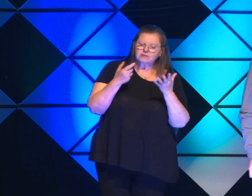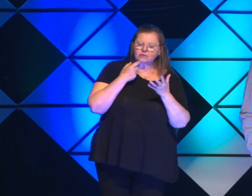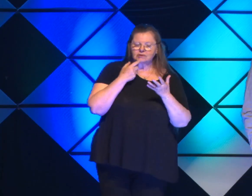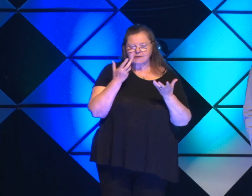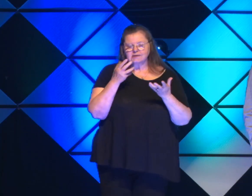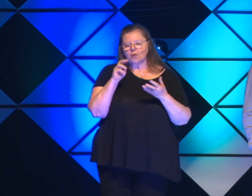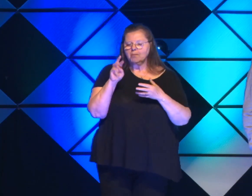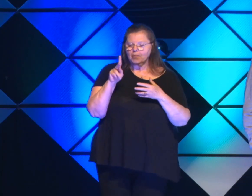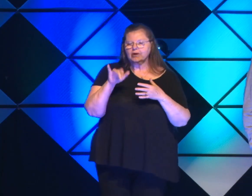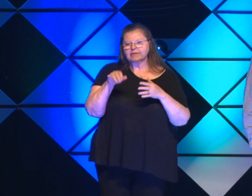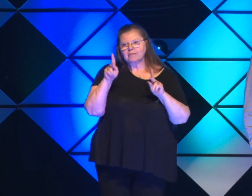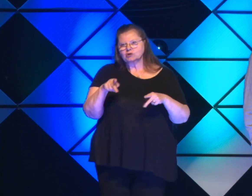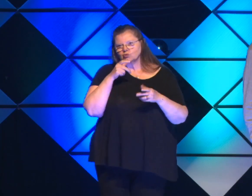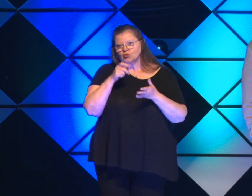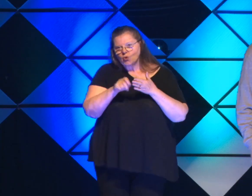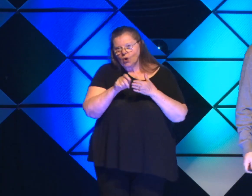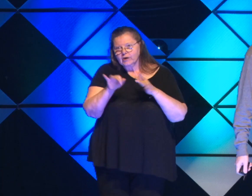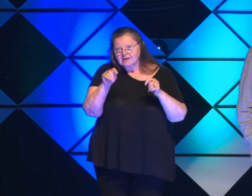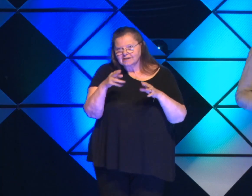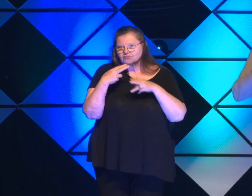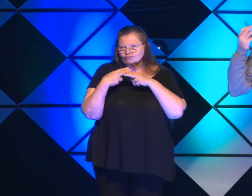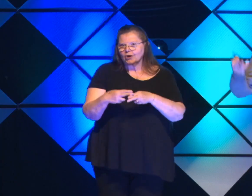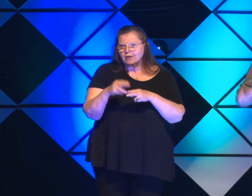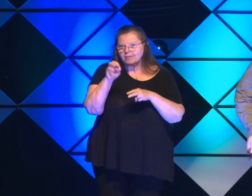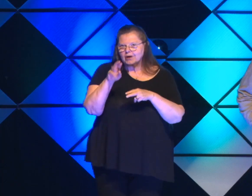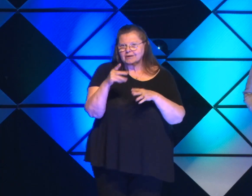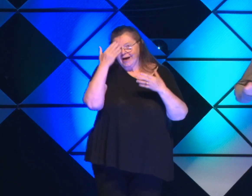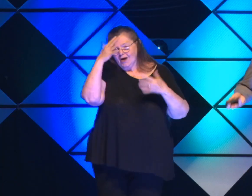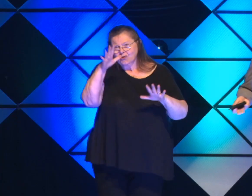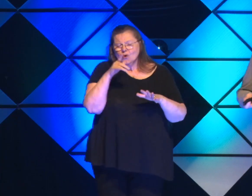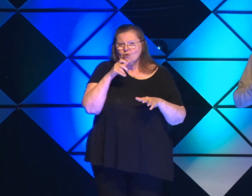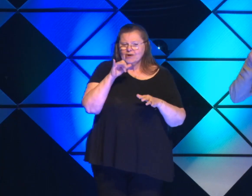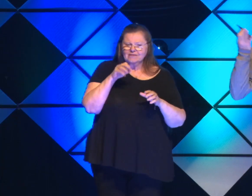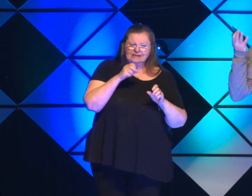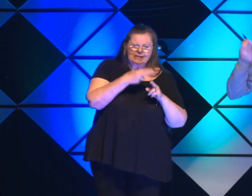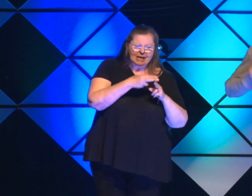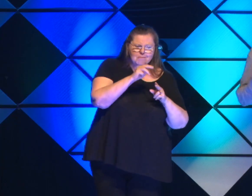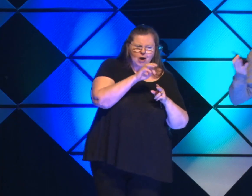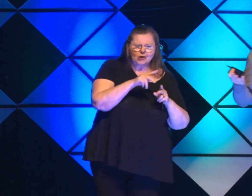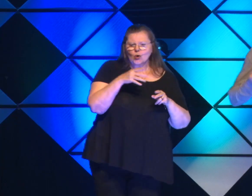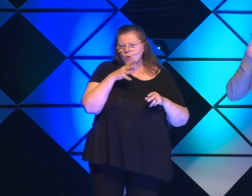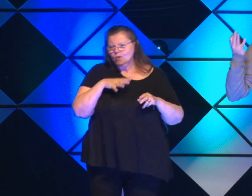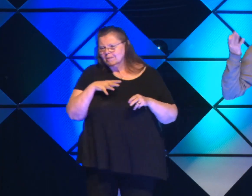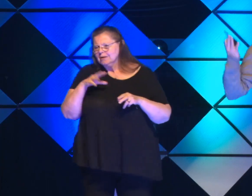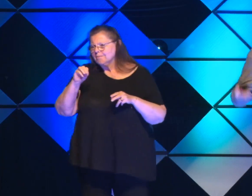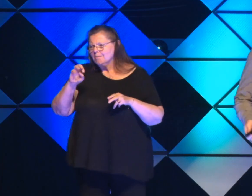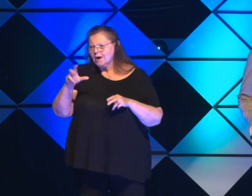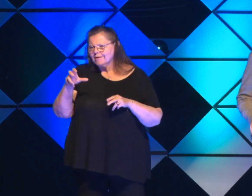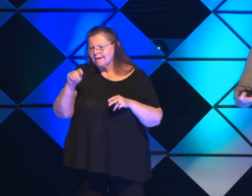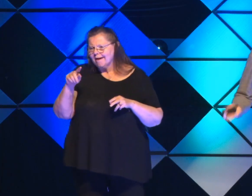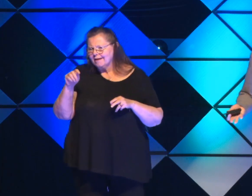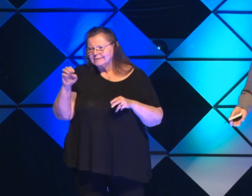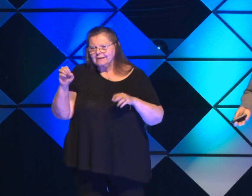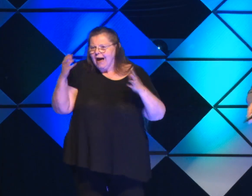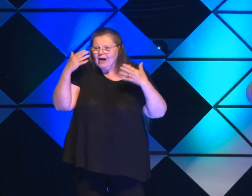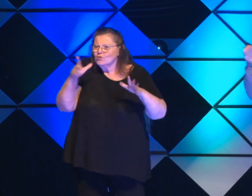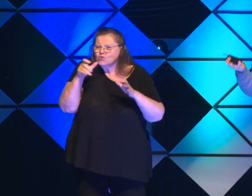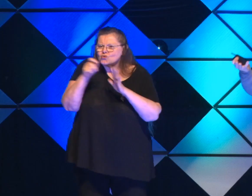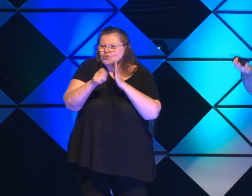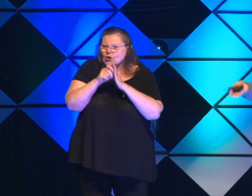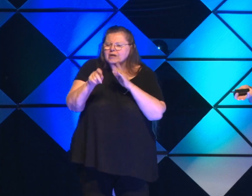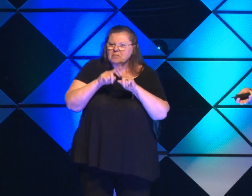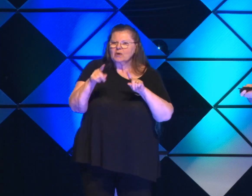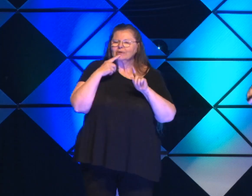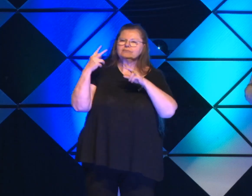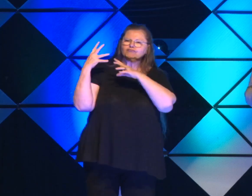Bible, right? We'll call them Mark. I don't really care if it was a guy named Mark or a woman named Marquette. Who knows? We don't really know who wrote it, but we say